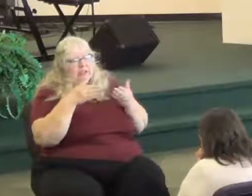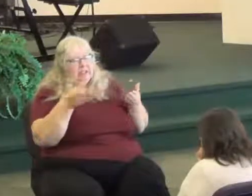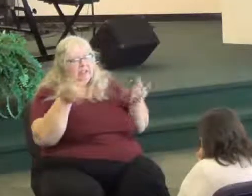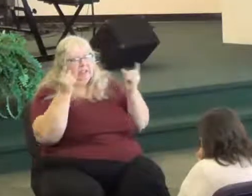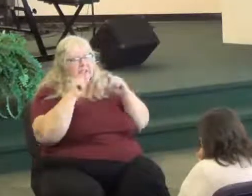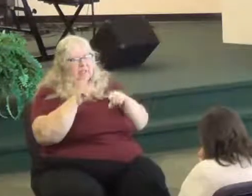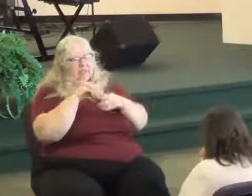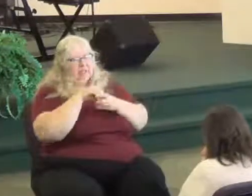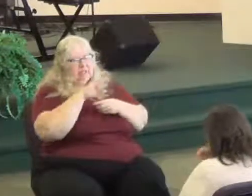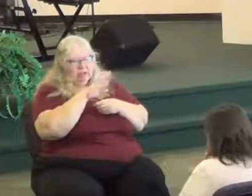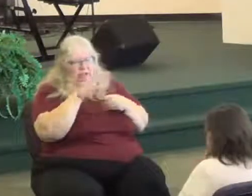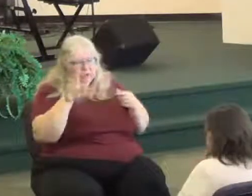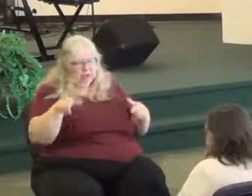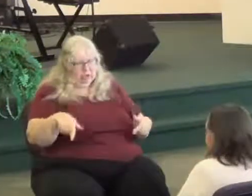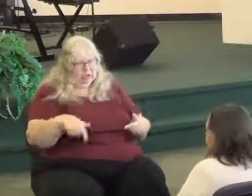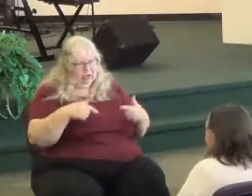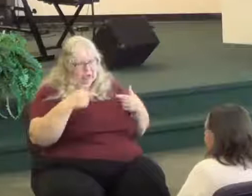life,